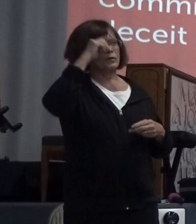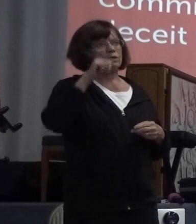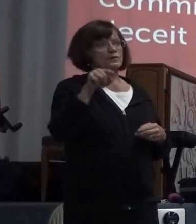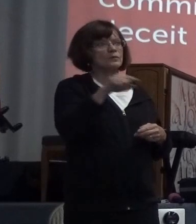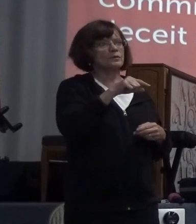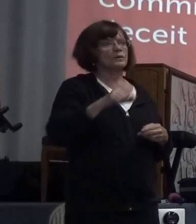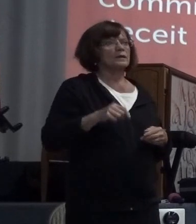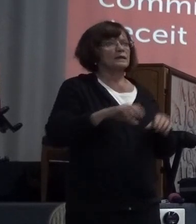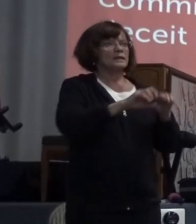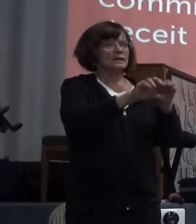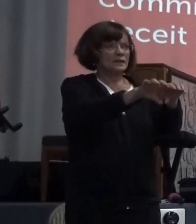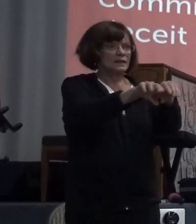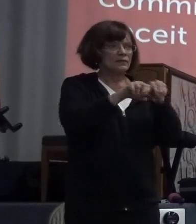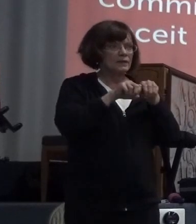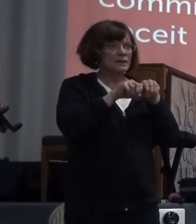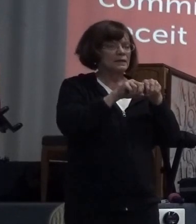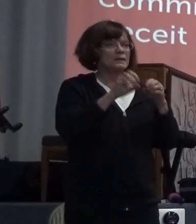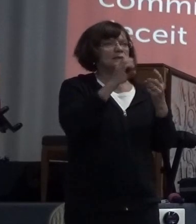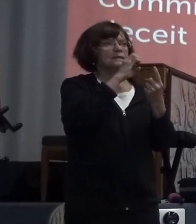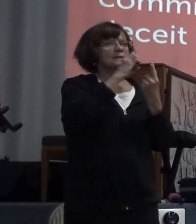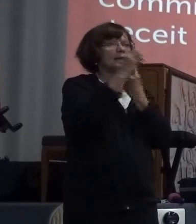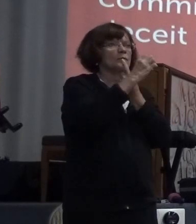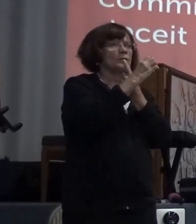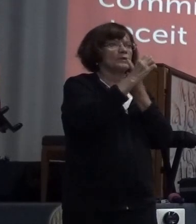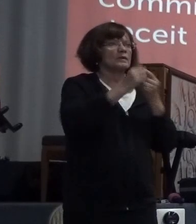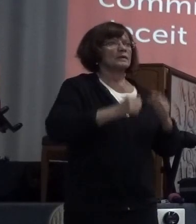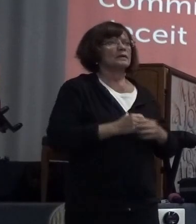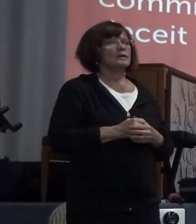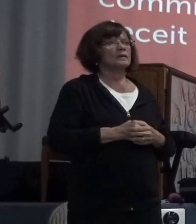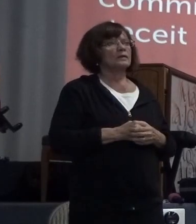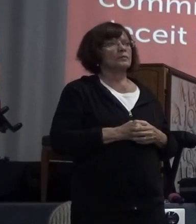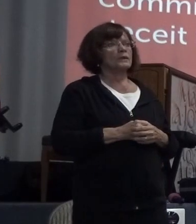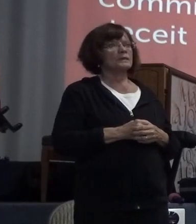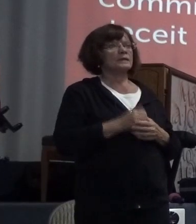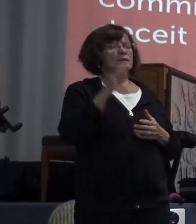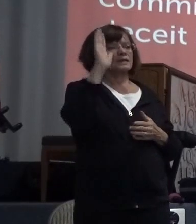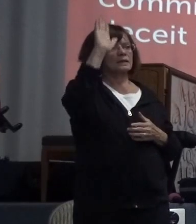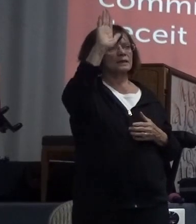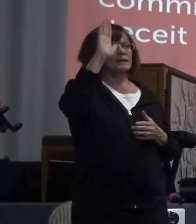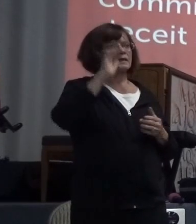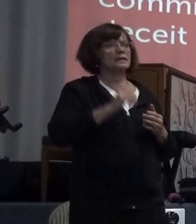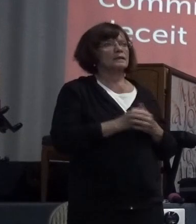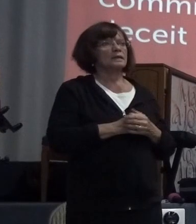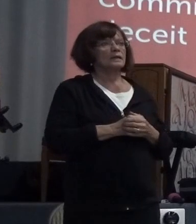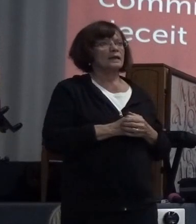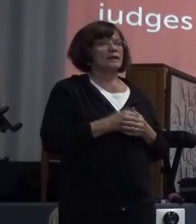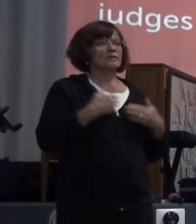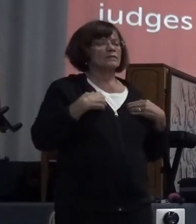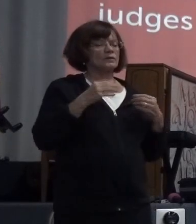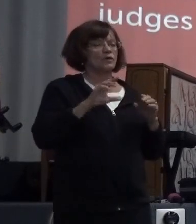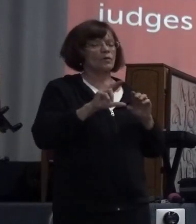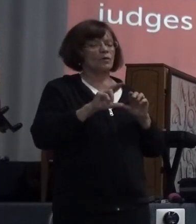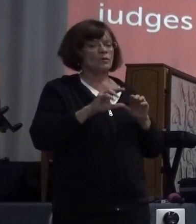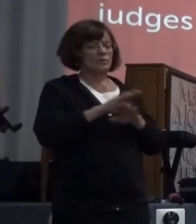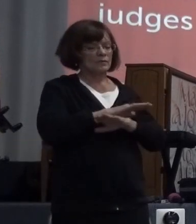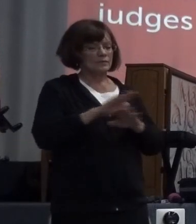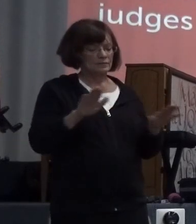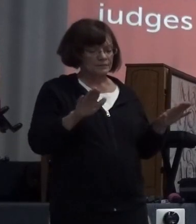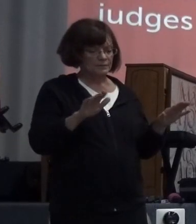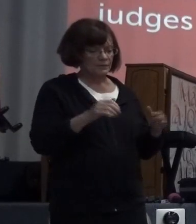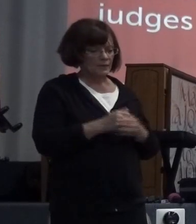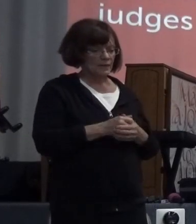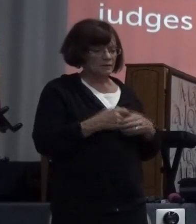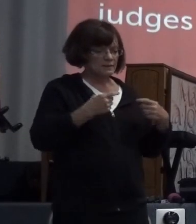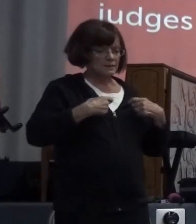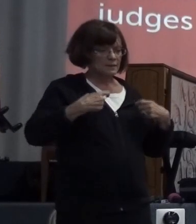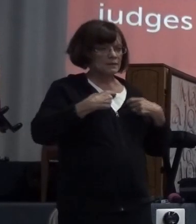that you might follow in his steps. He committed no sin, neither was deceit found in his mouth. When